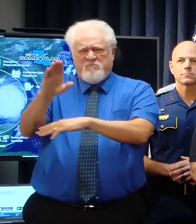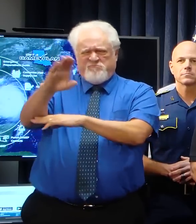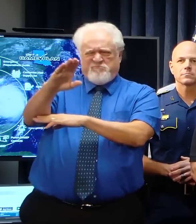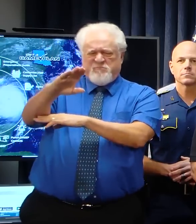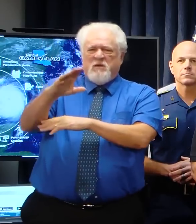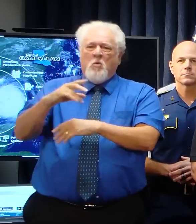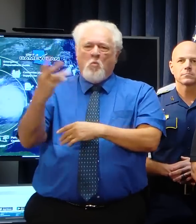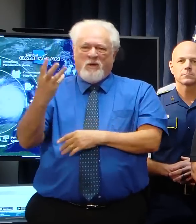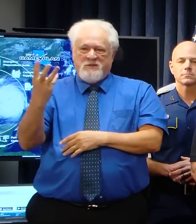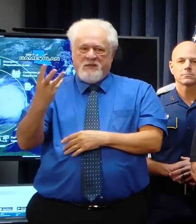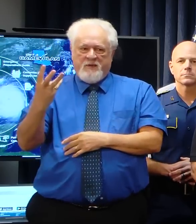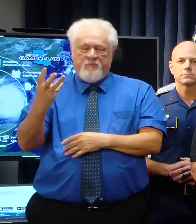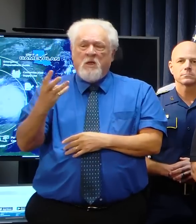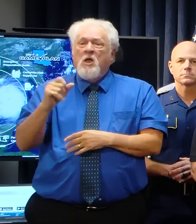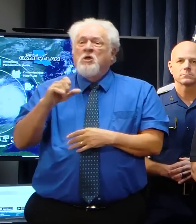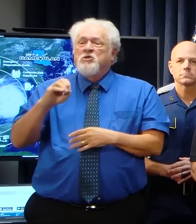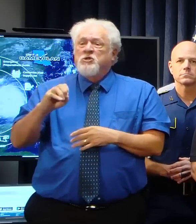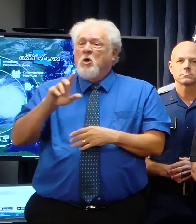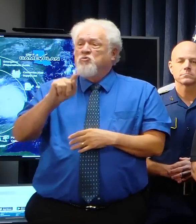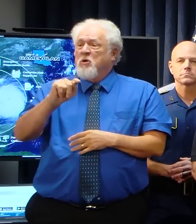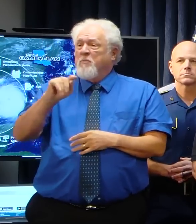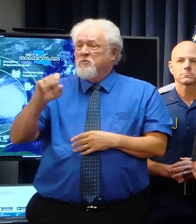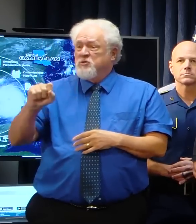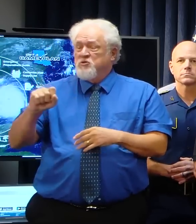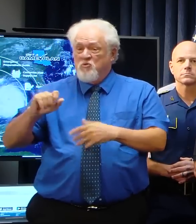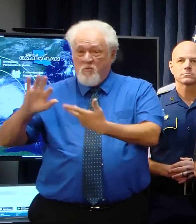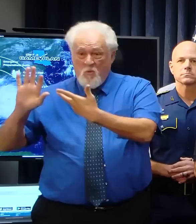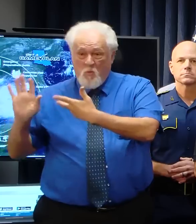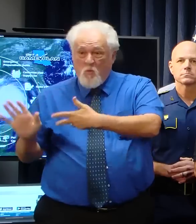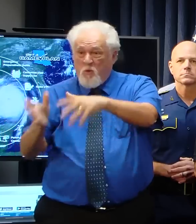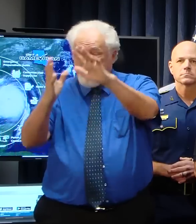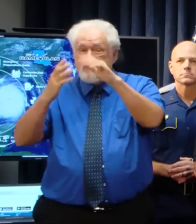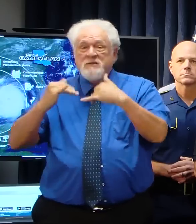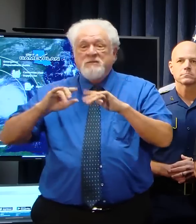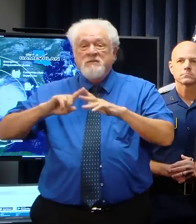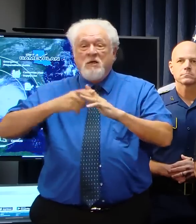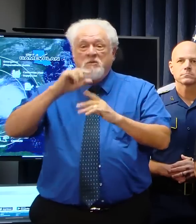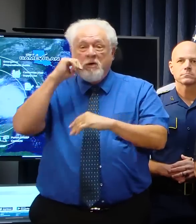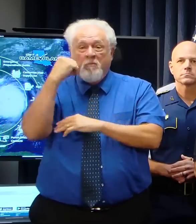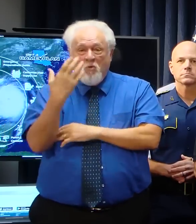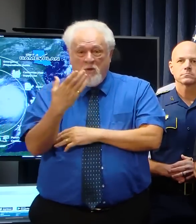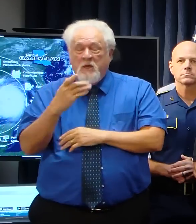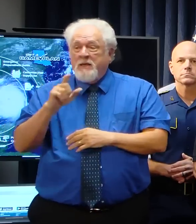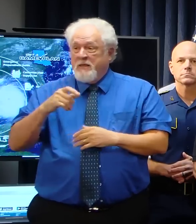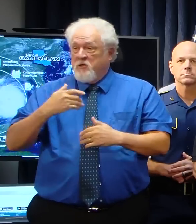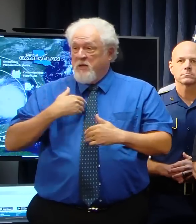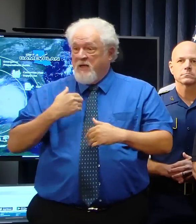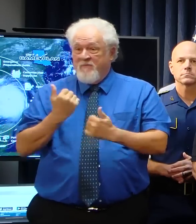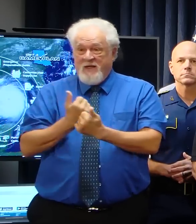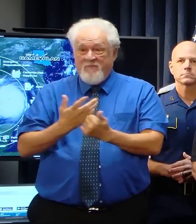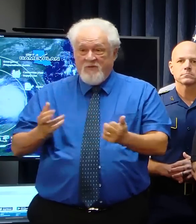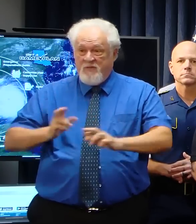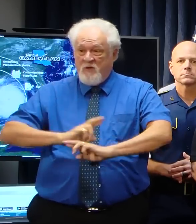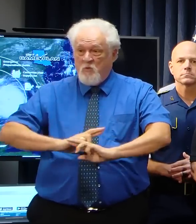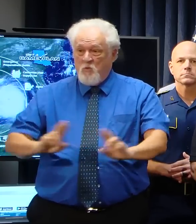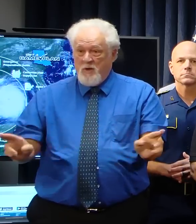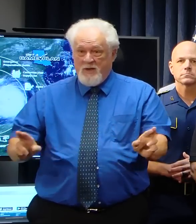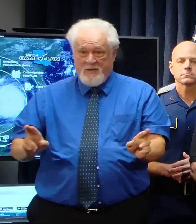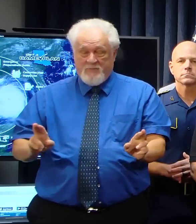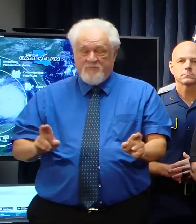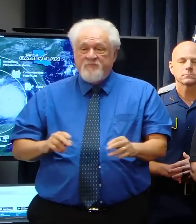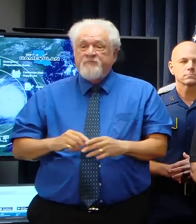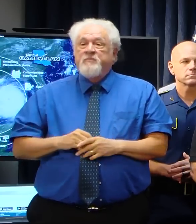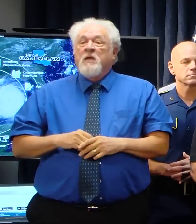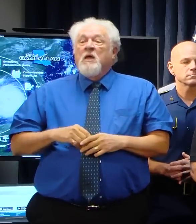mid-afternoon on Wednesday. So tropical storm force winds begin tomorrow morning. You need to have everything completed by that